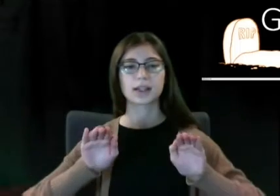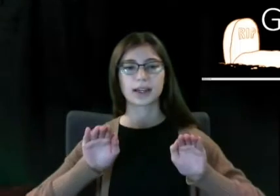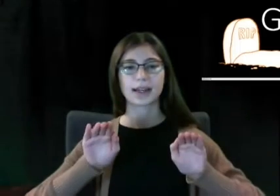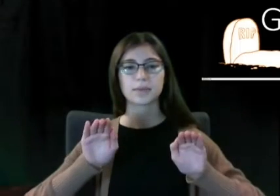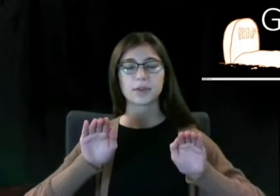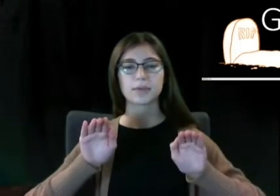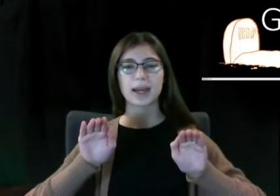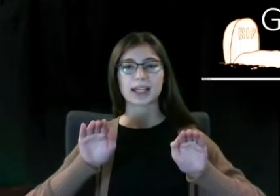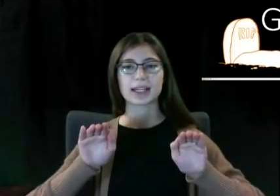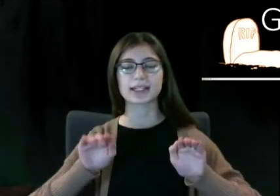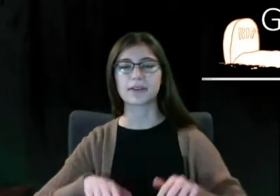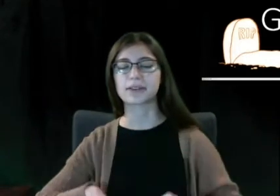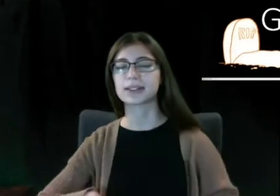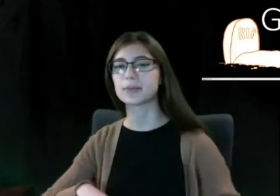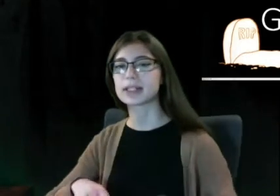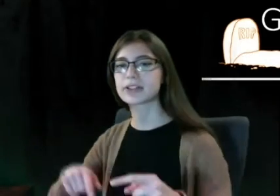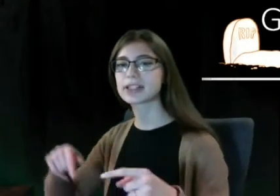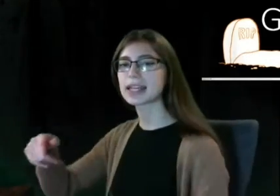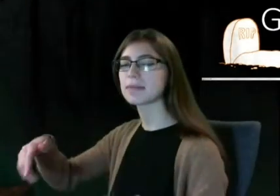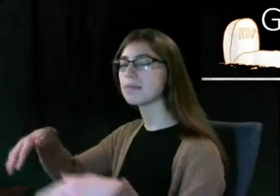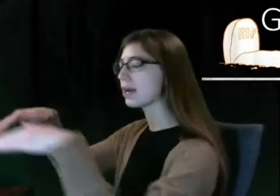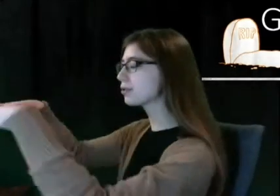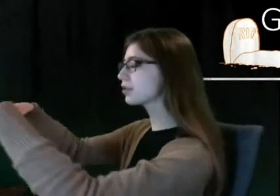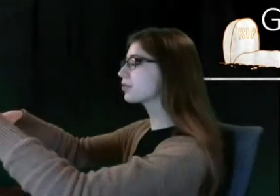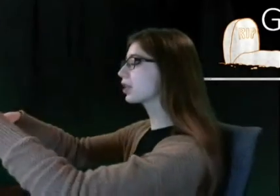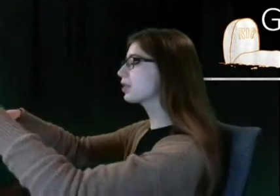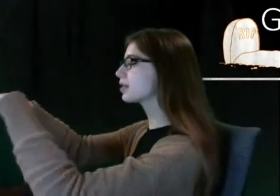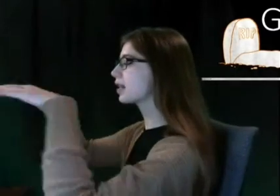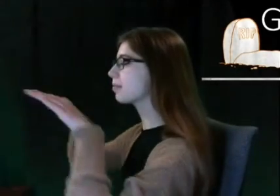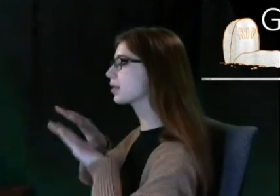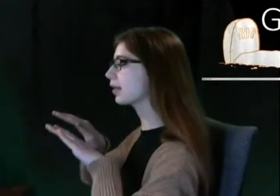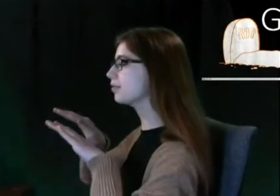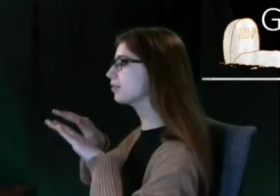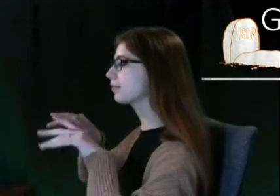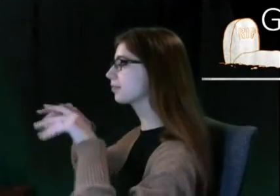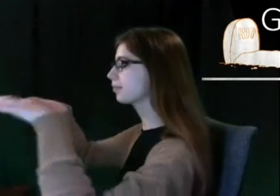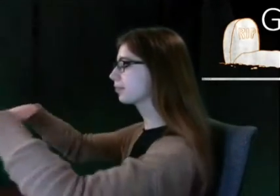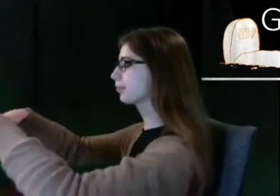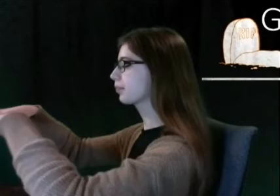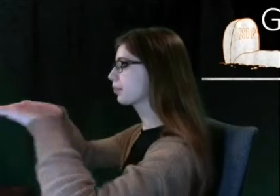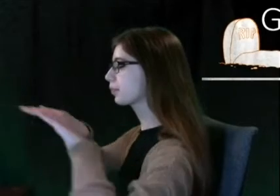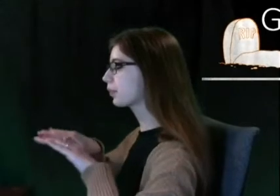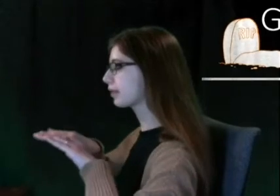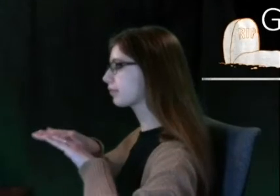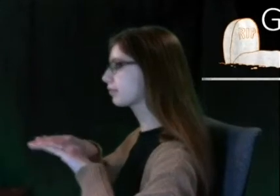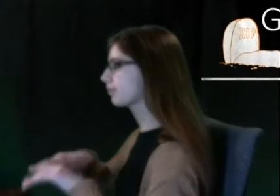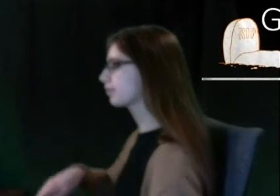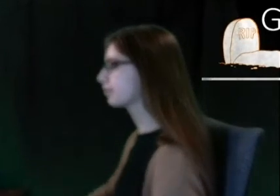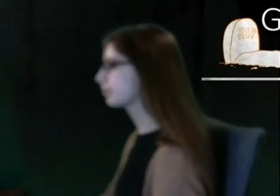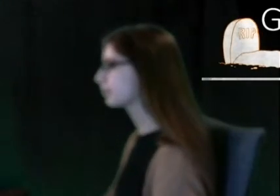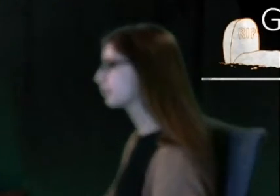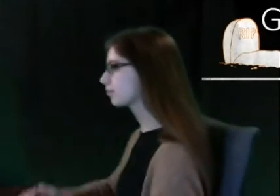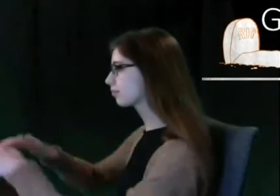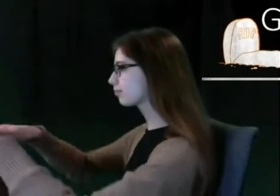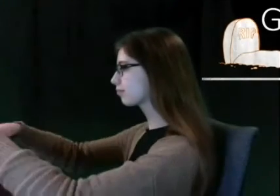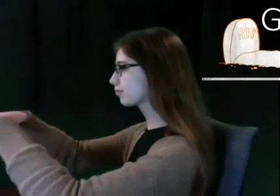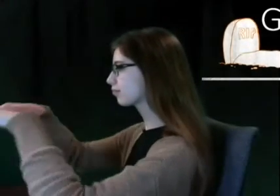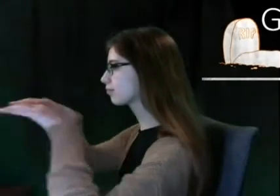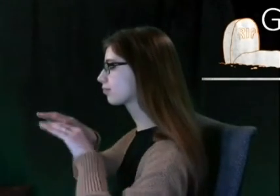and move back and down a little bit, just like the mound of dirt on top of the grave. Great.